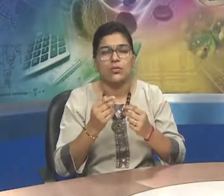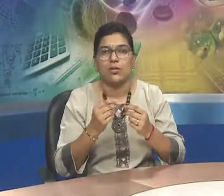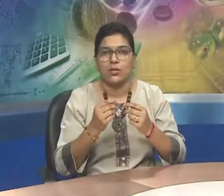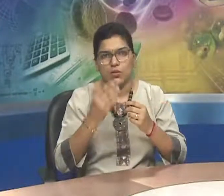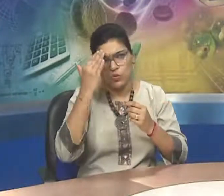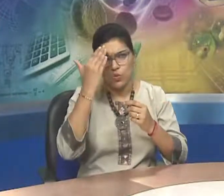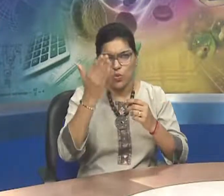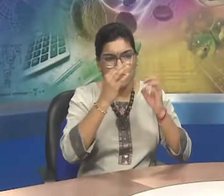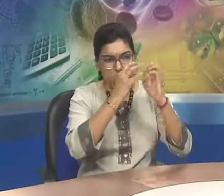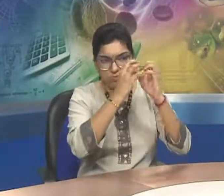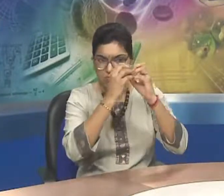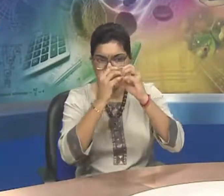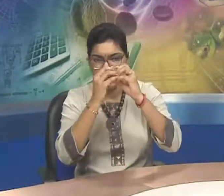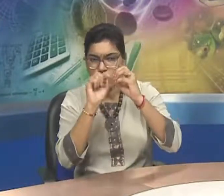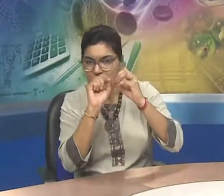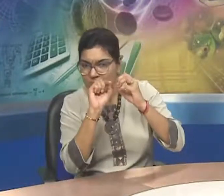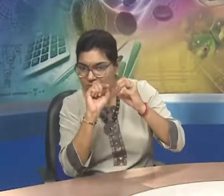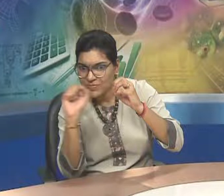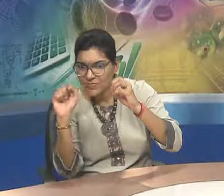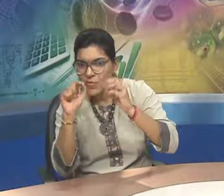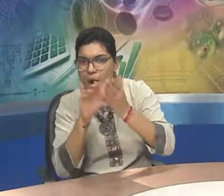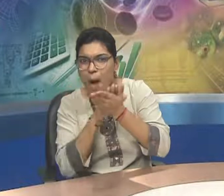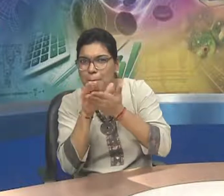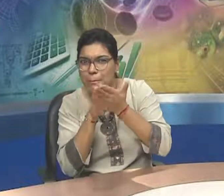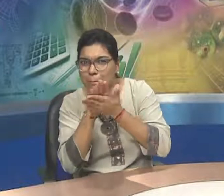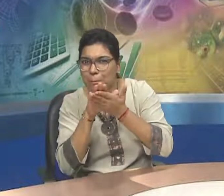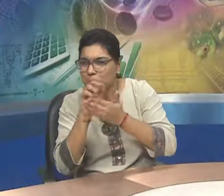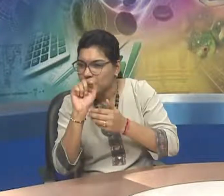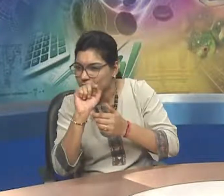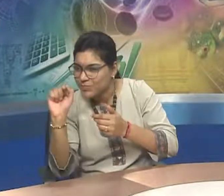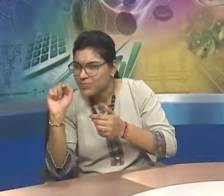exercise. Here we will do some fill in the blanks